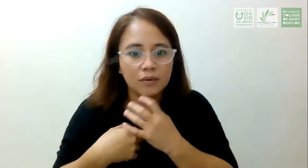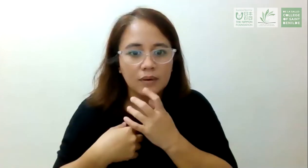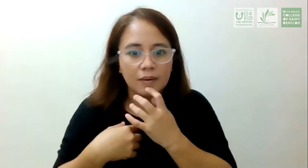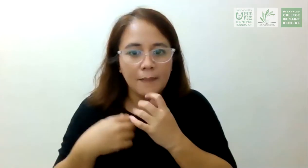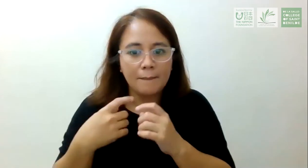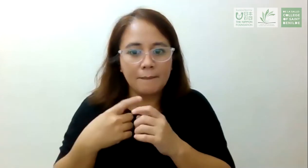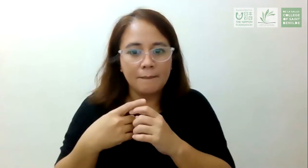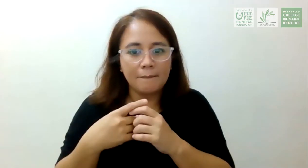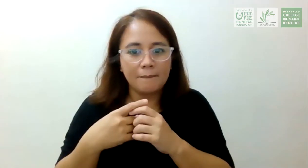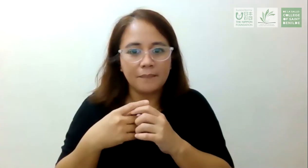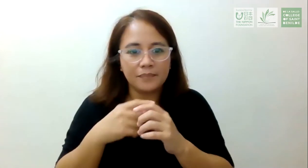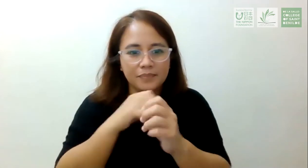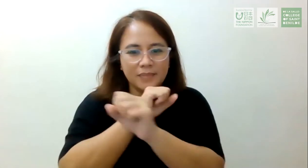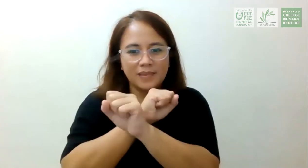question later.